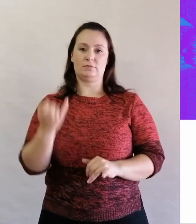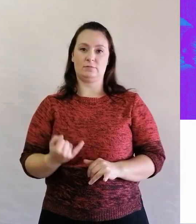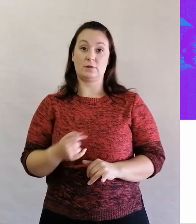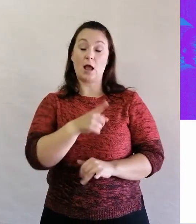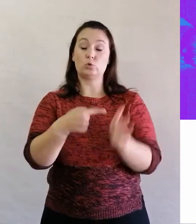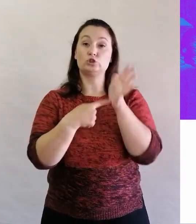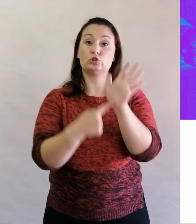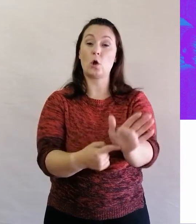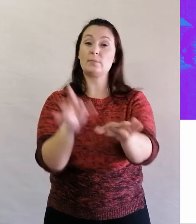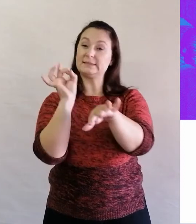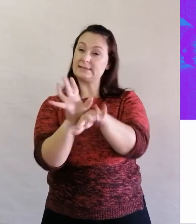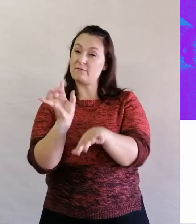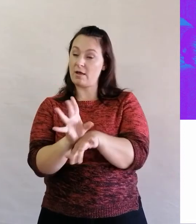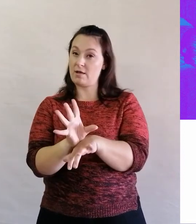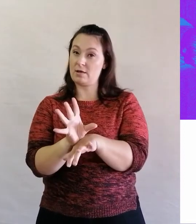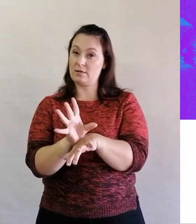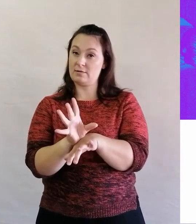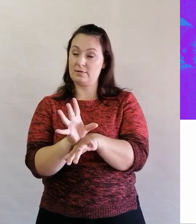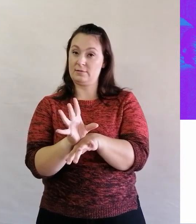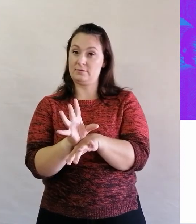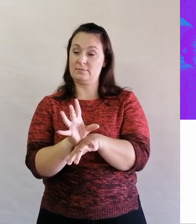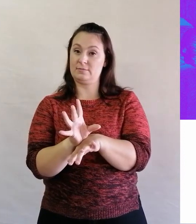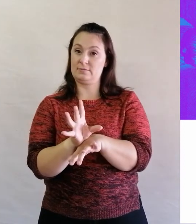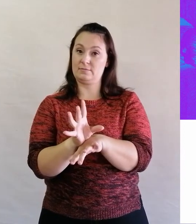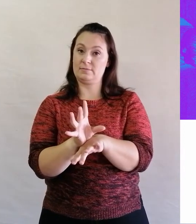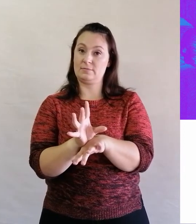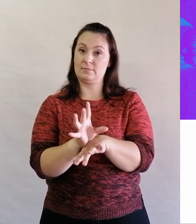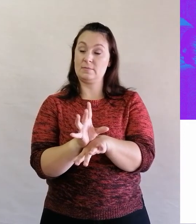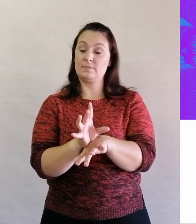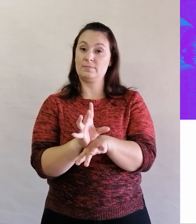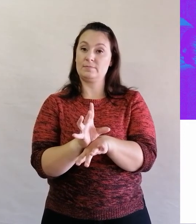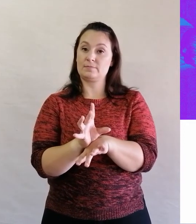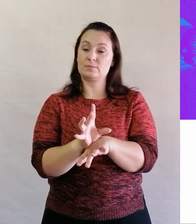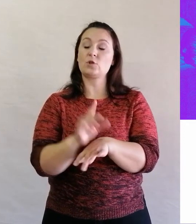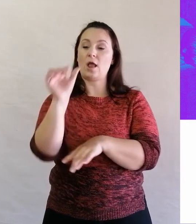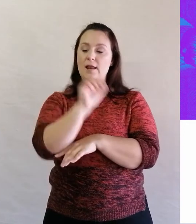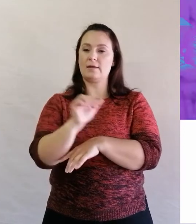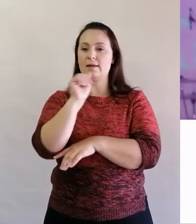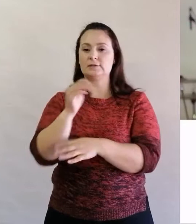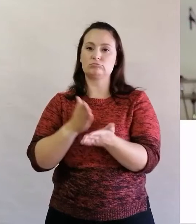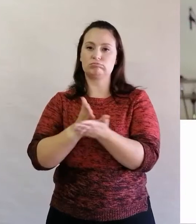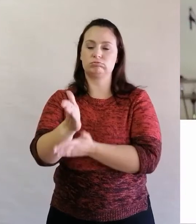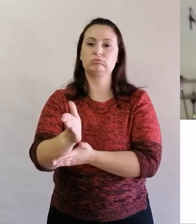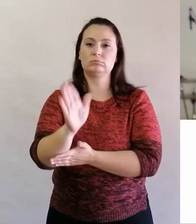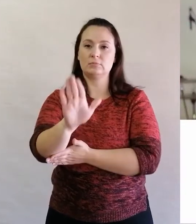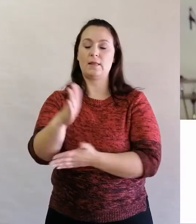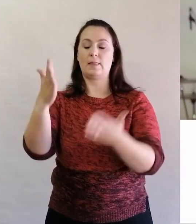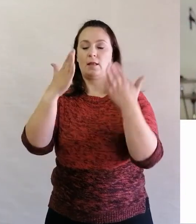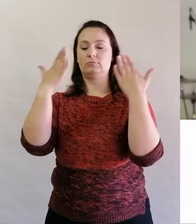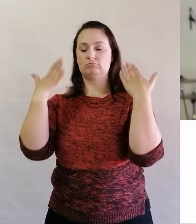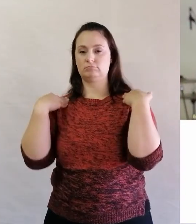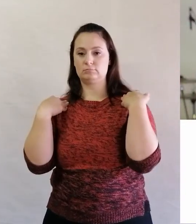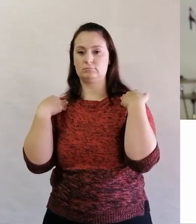must suffer." See, the gospel goes out that way for the sake of my name. So Ananias departed and entered the house, and laying his hands